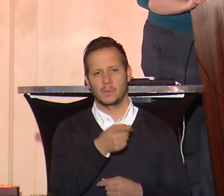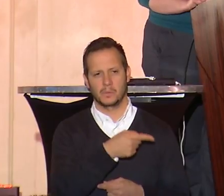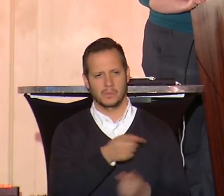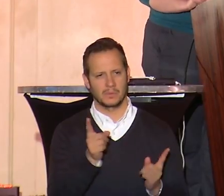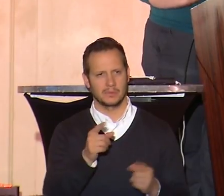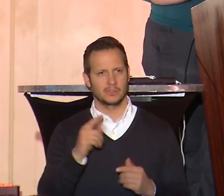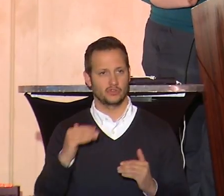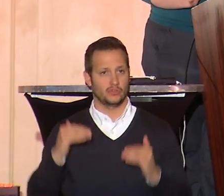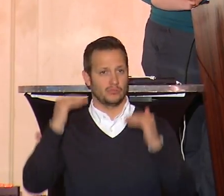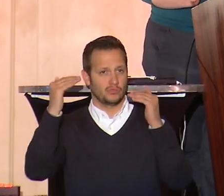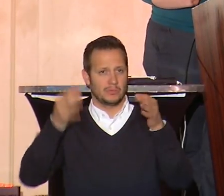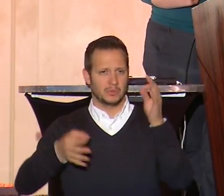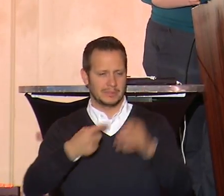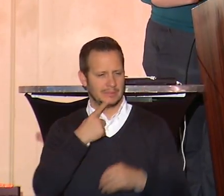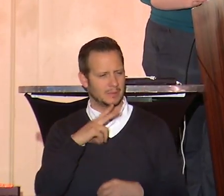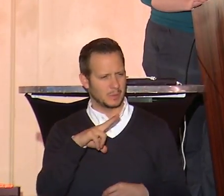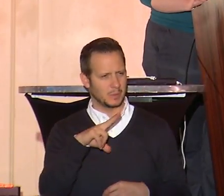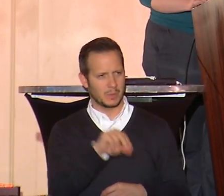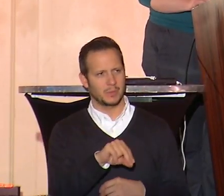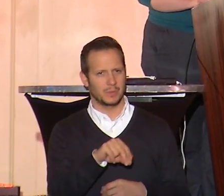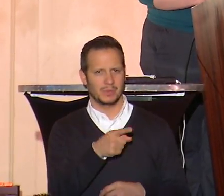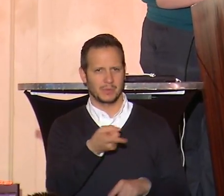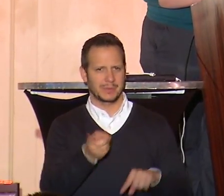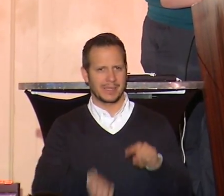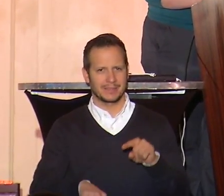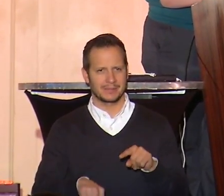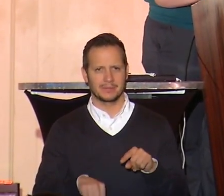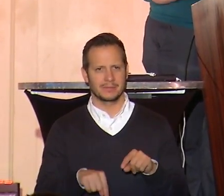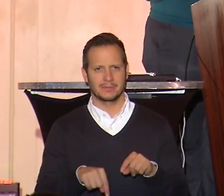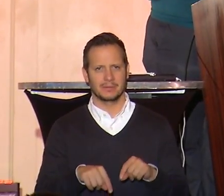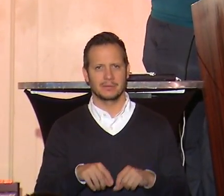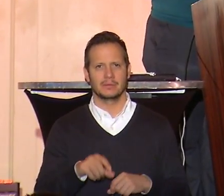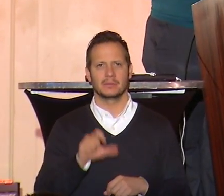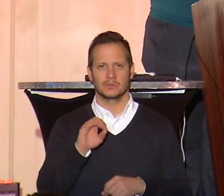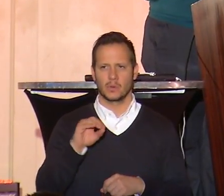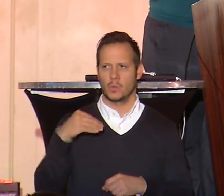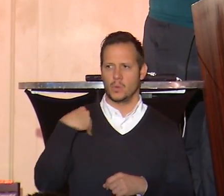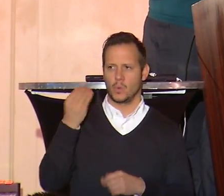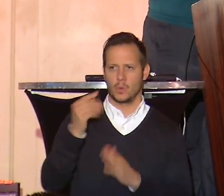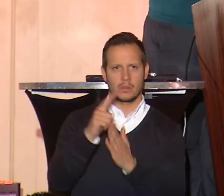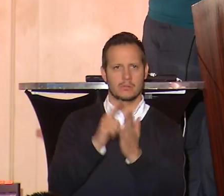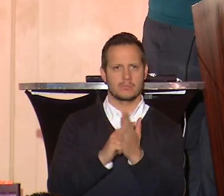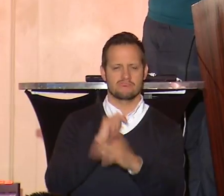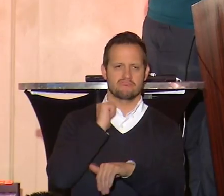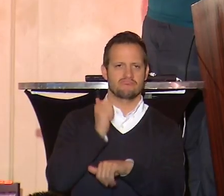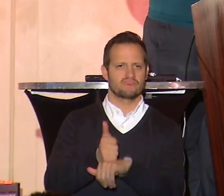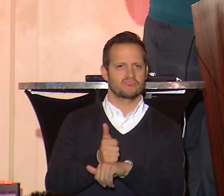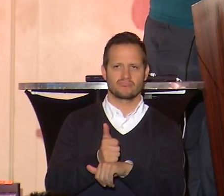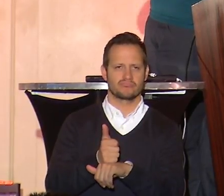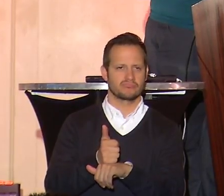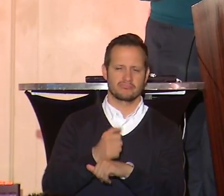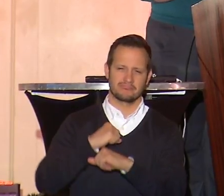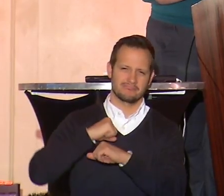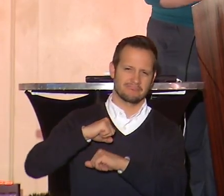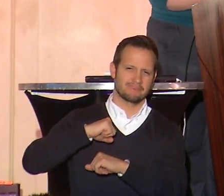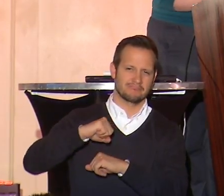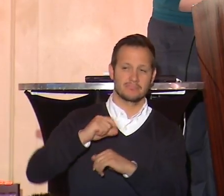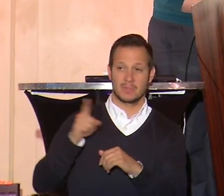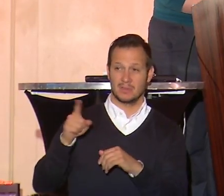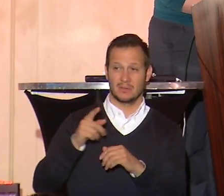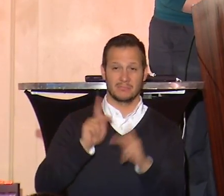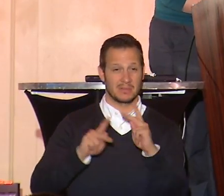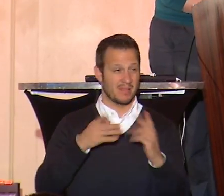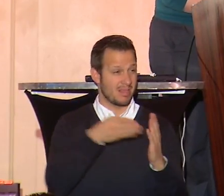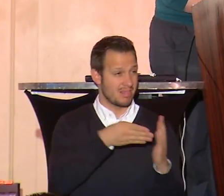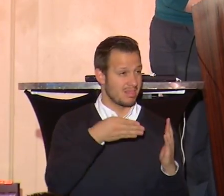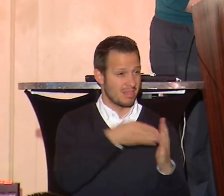Court really said, no, you can't do that. And so the Oregon's law has withstood all legal challenges